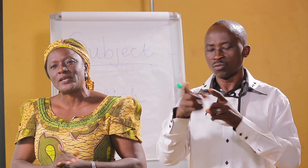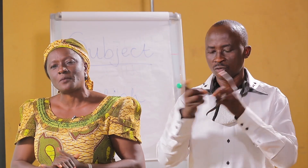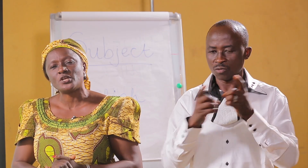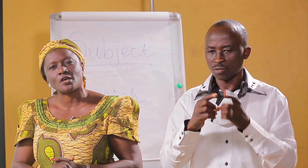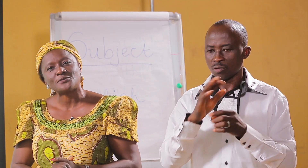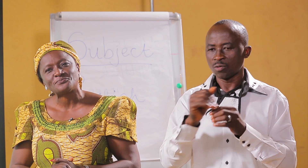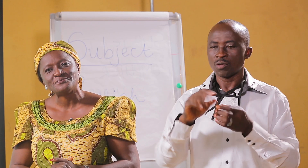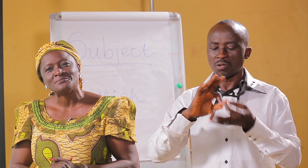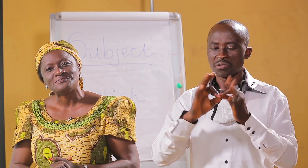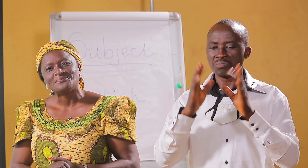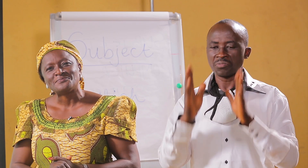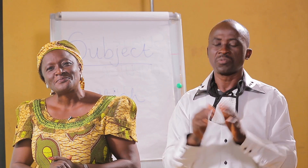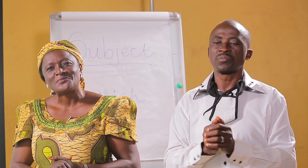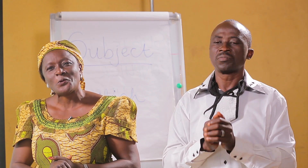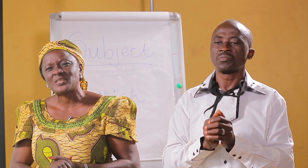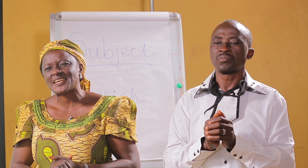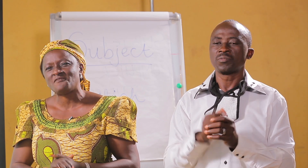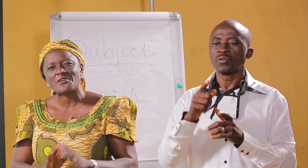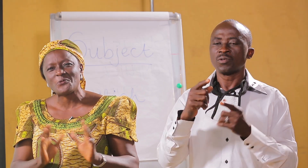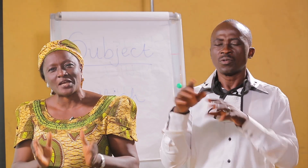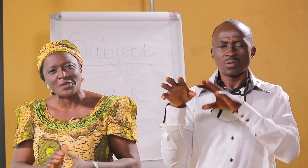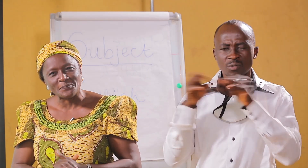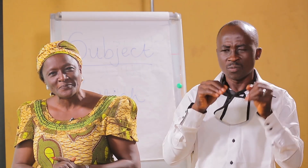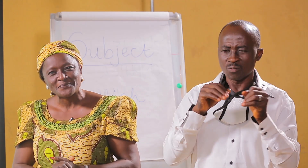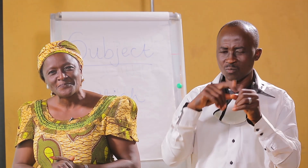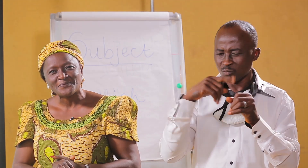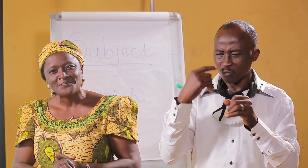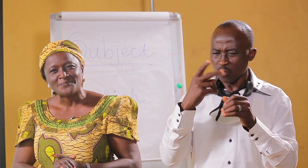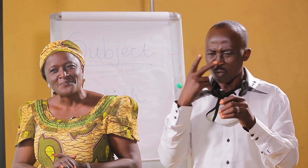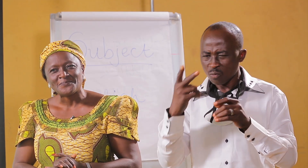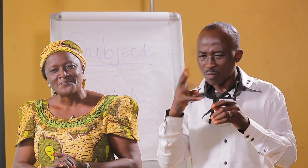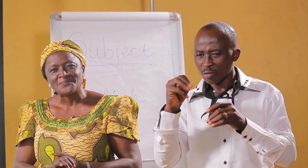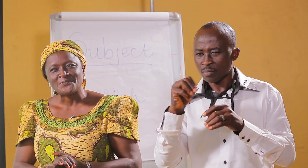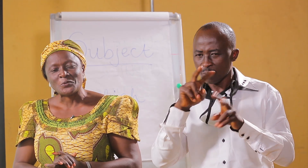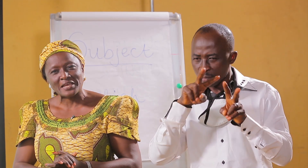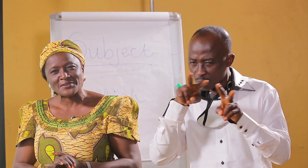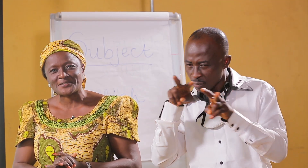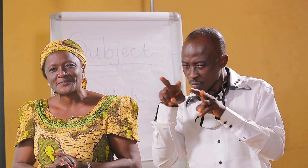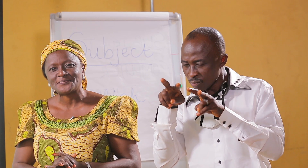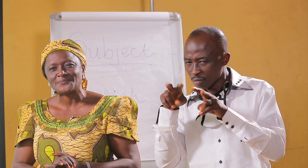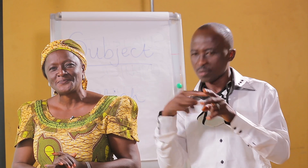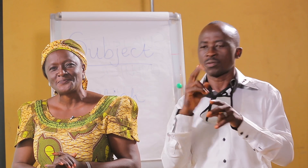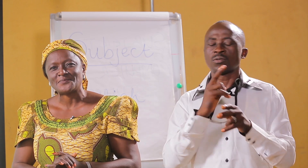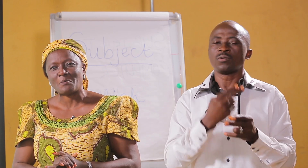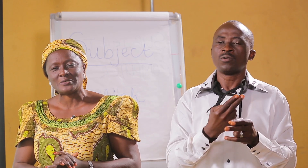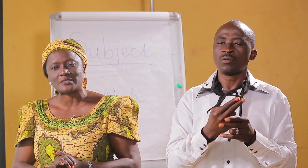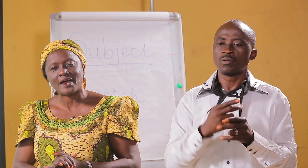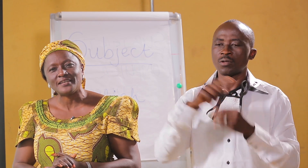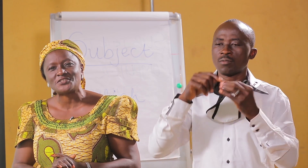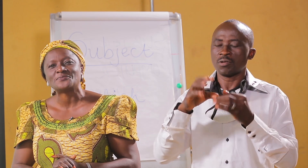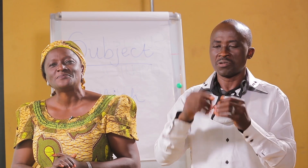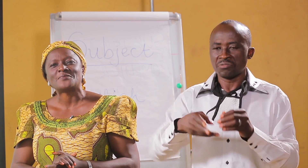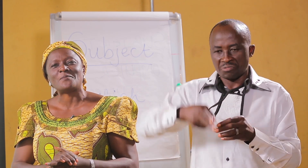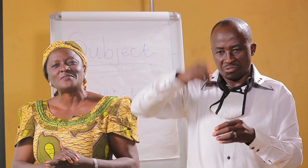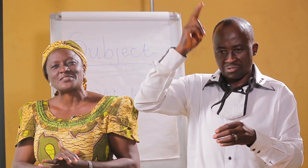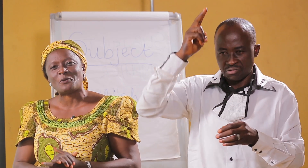your interpreter. You will take a very look at him. You tell us about his